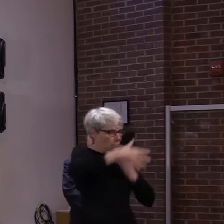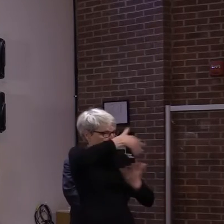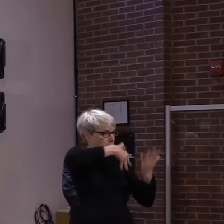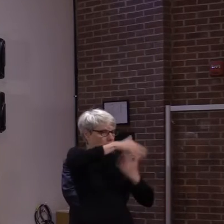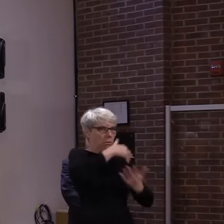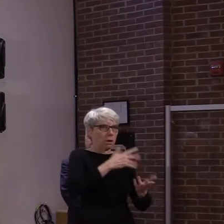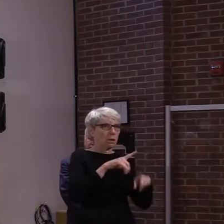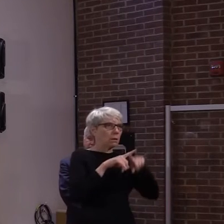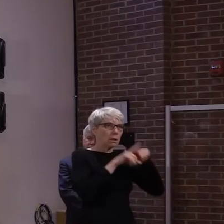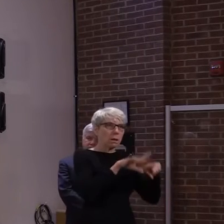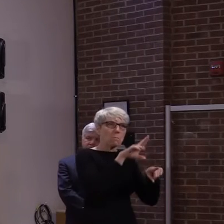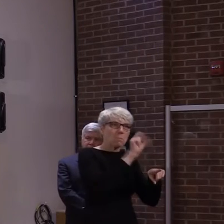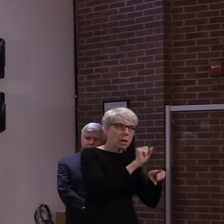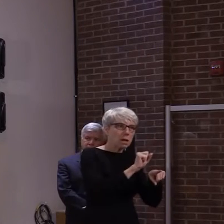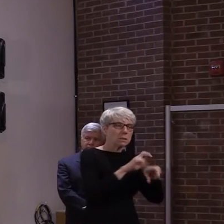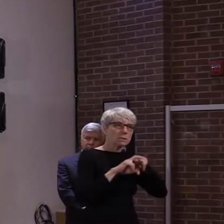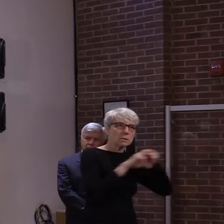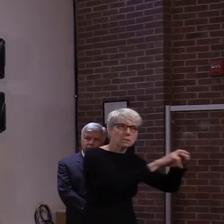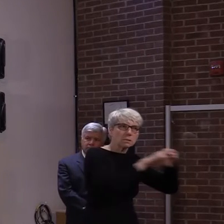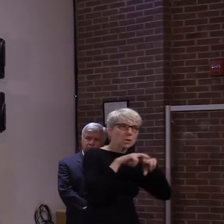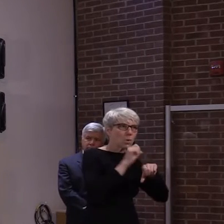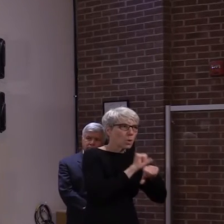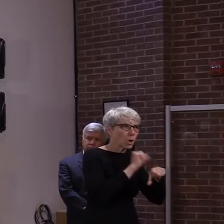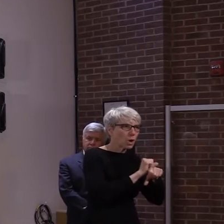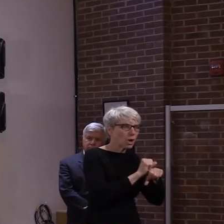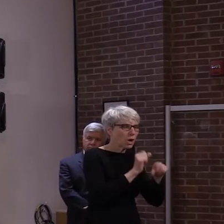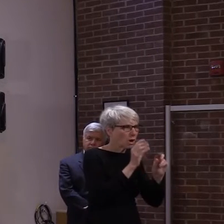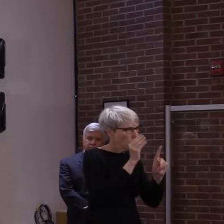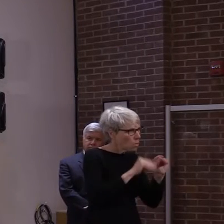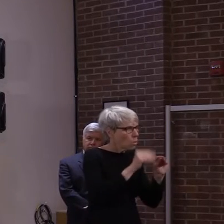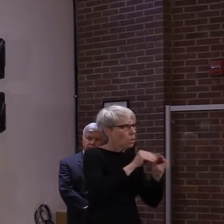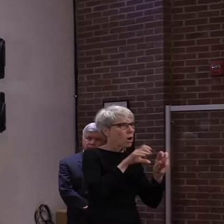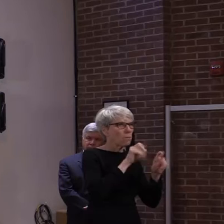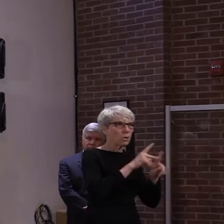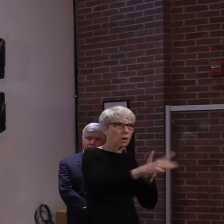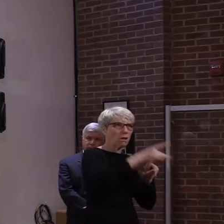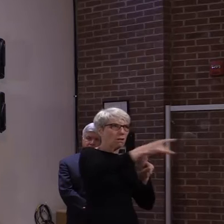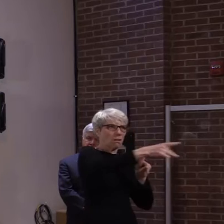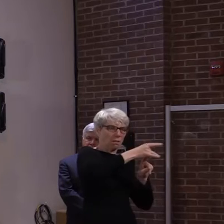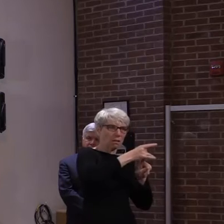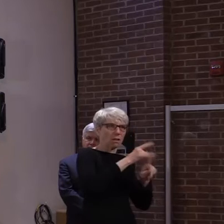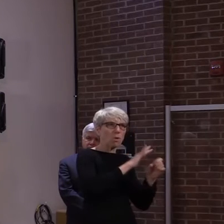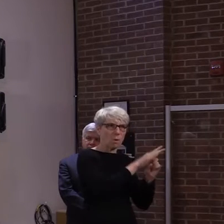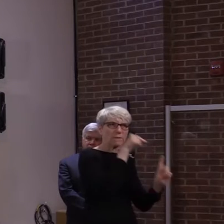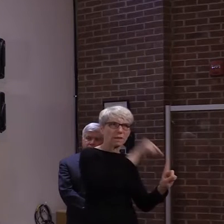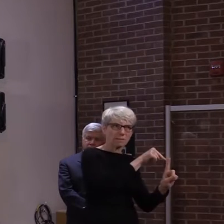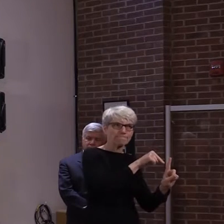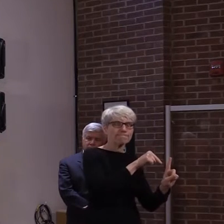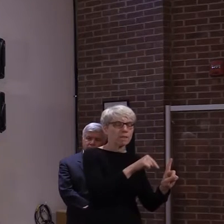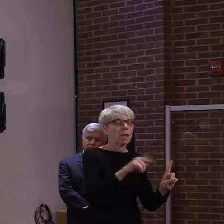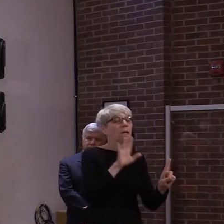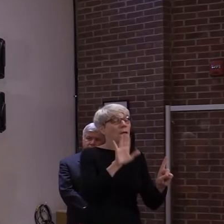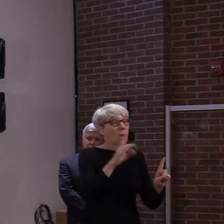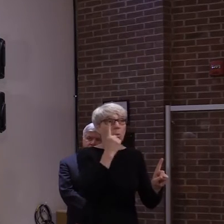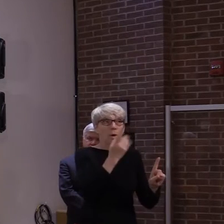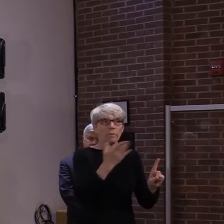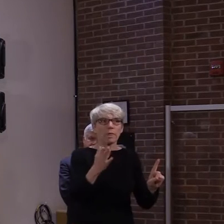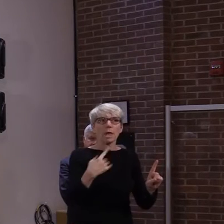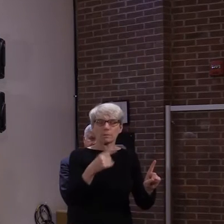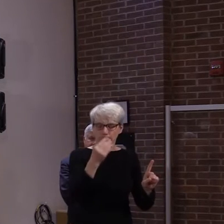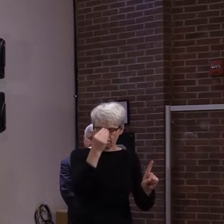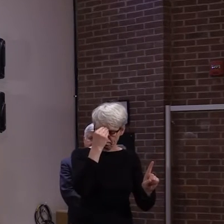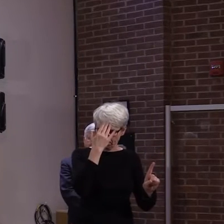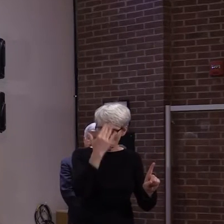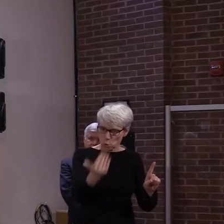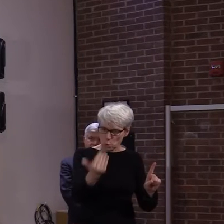thing I'd like to point out, though, because we have one factor that has been under our control and that we have really worked hard on